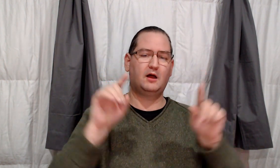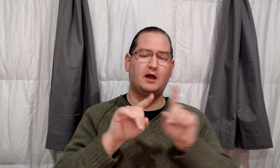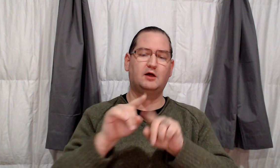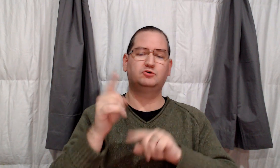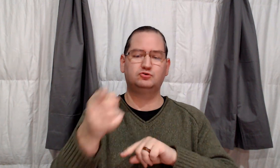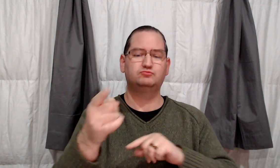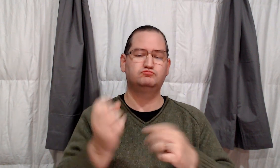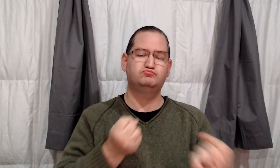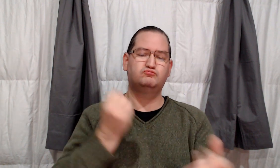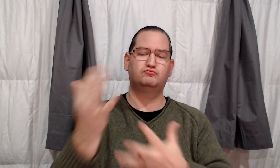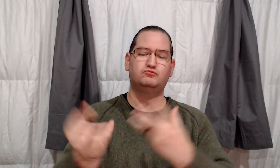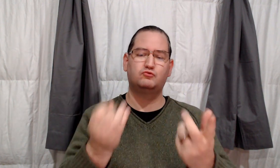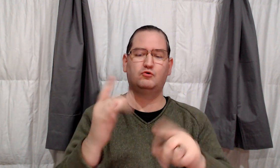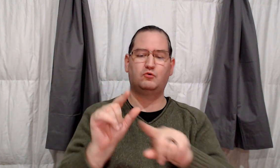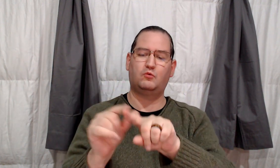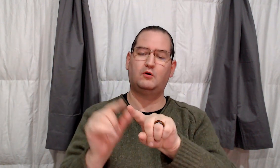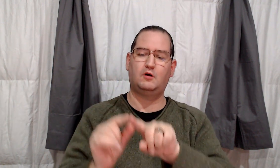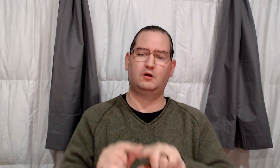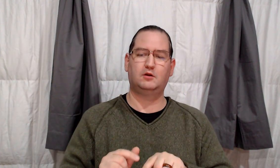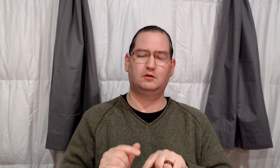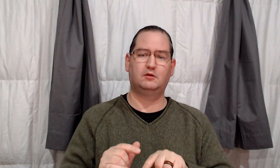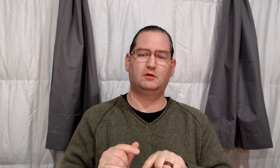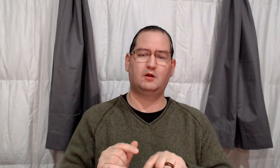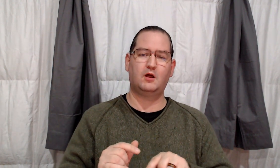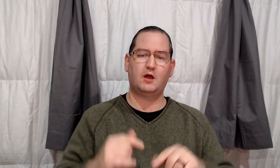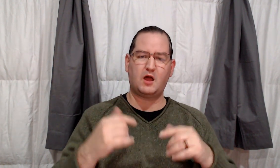You know, everyone knows nobody likes to be told what to do.